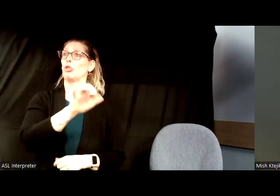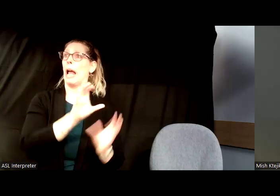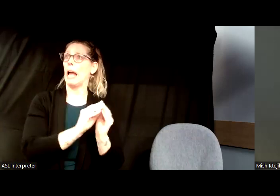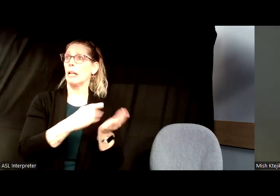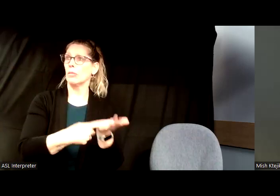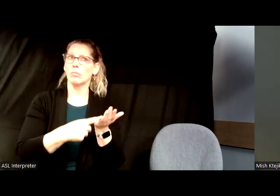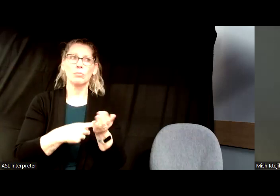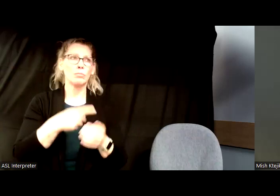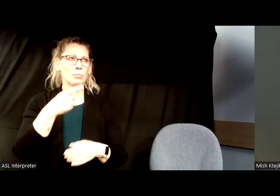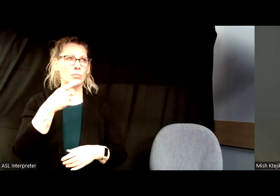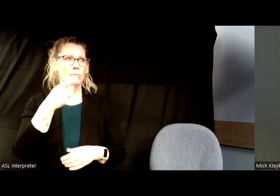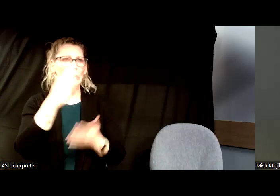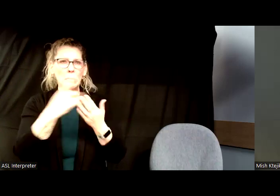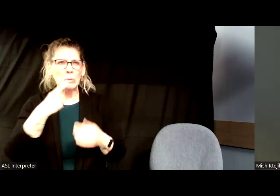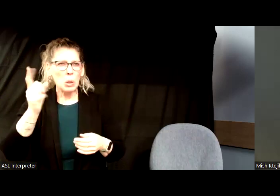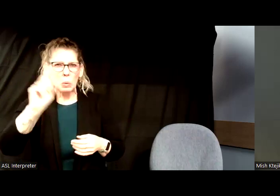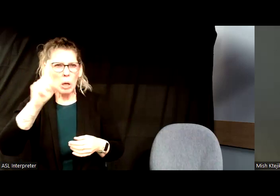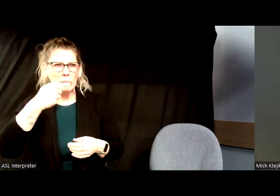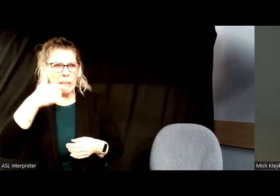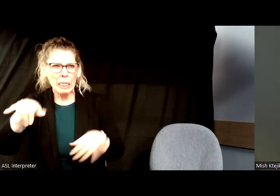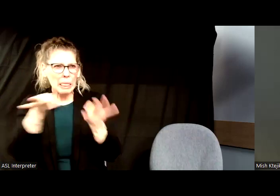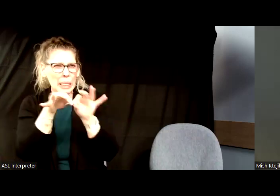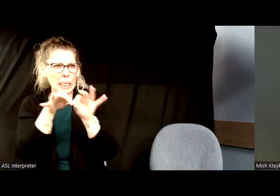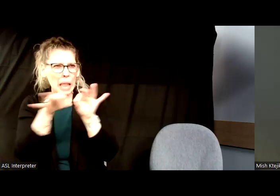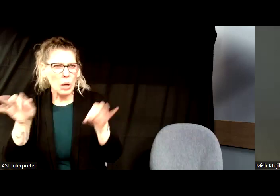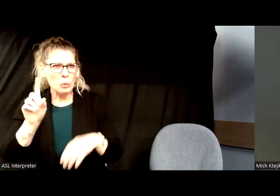Where does it say qualifying? Oh, I'm sorry.